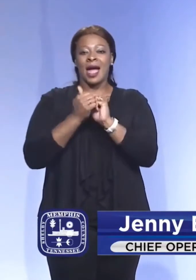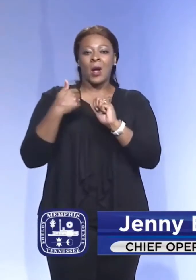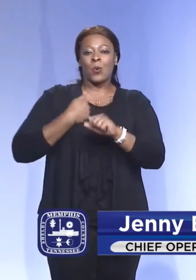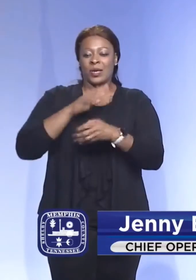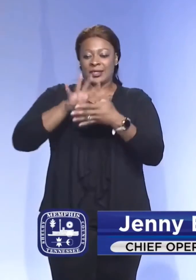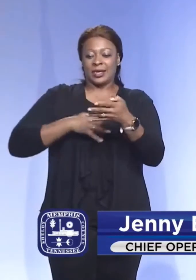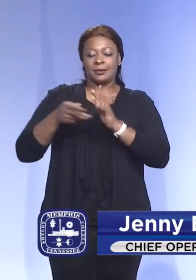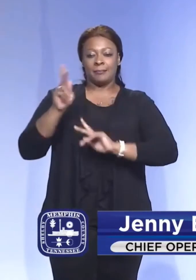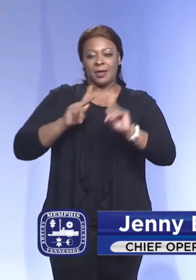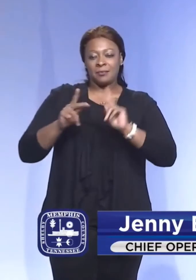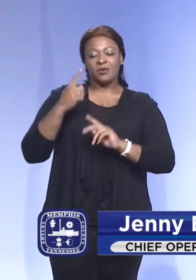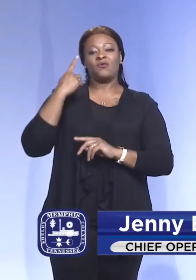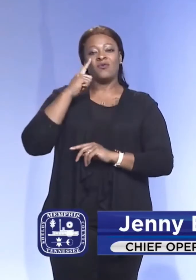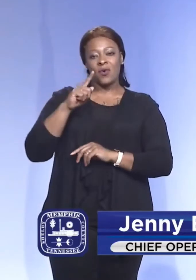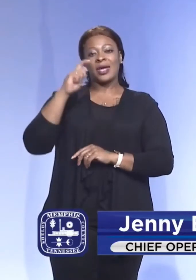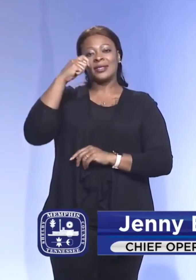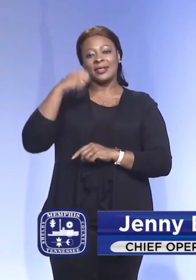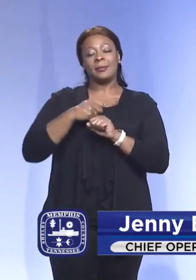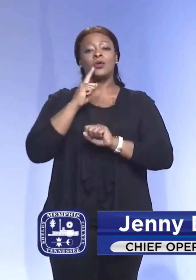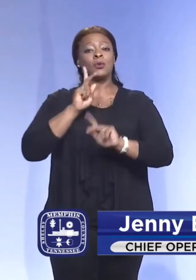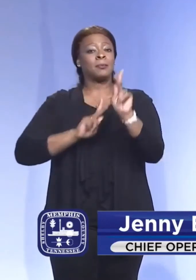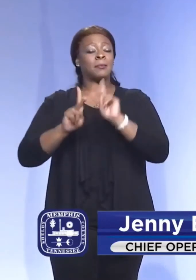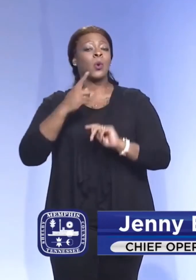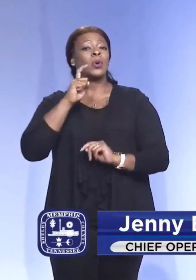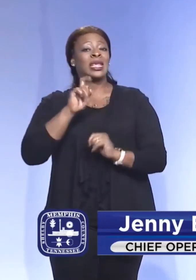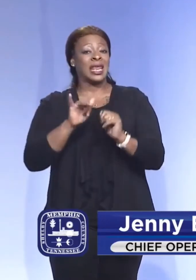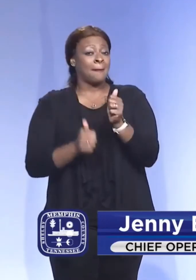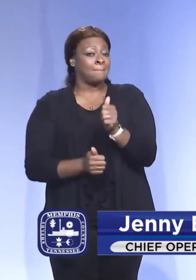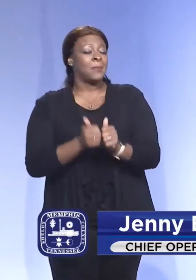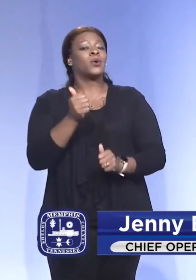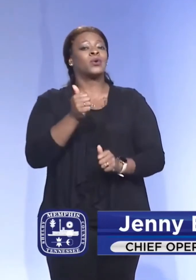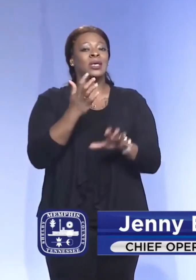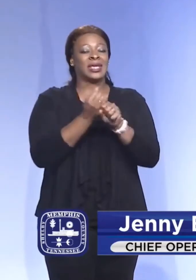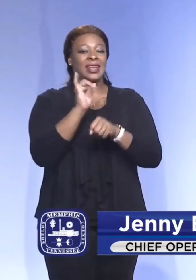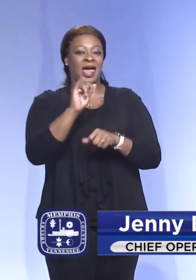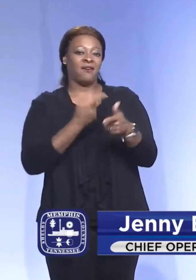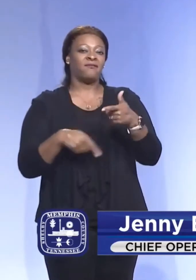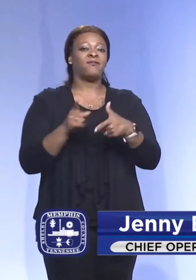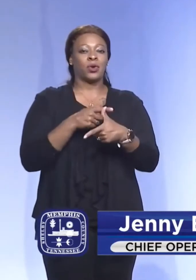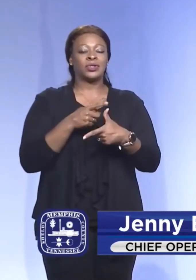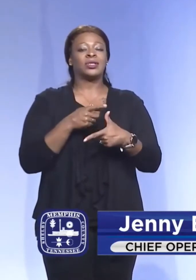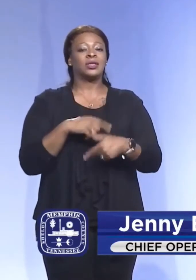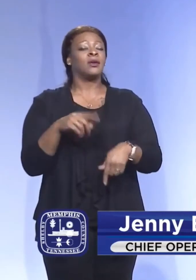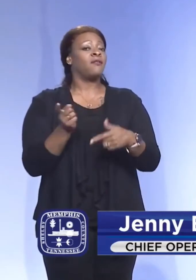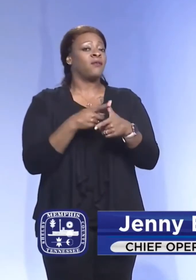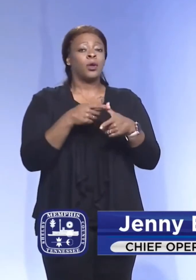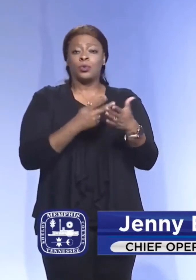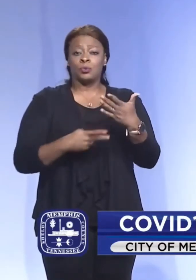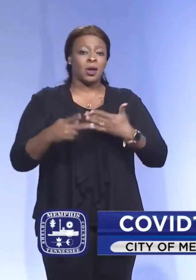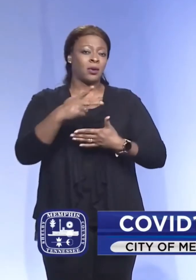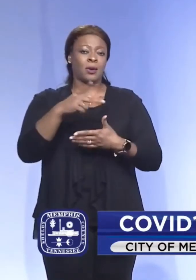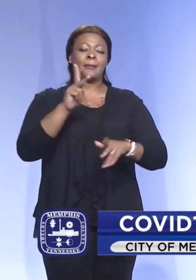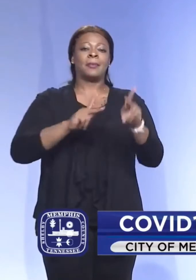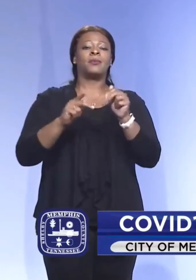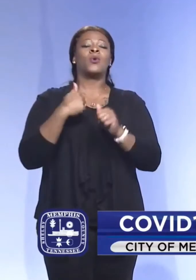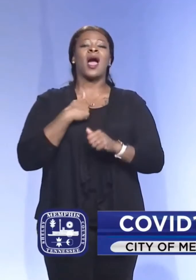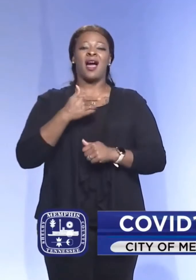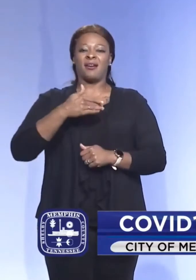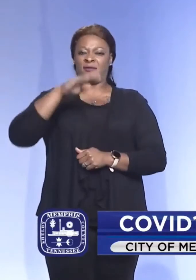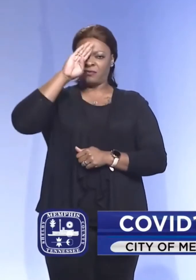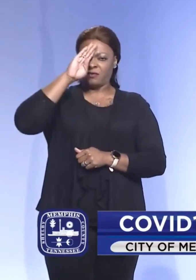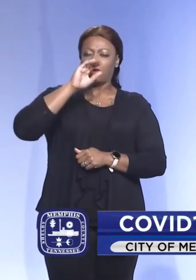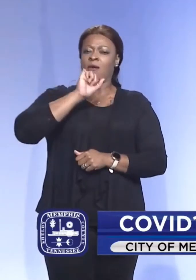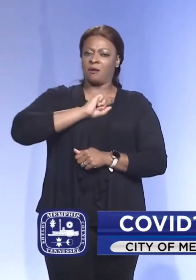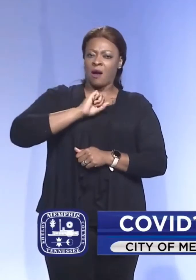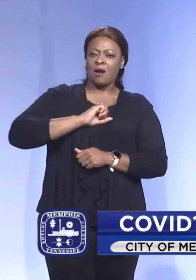schedule people in for tests to make sure the people who need it most get it first. So the first priority are going to be people with symptoms.